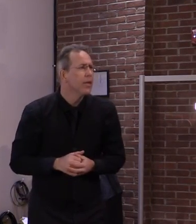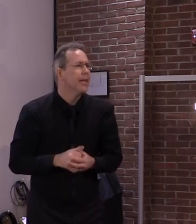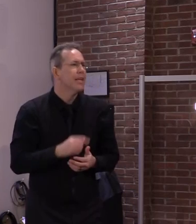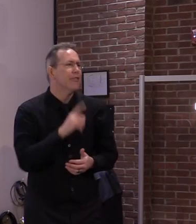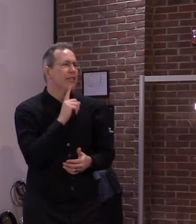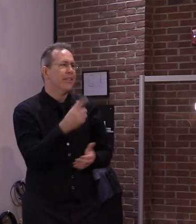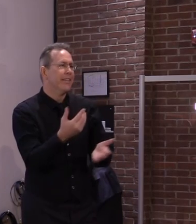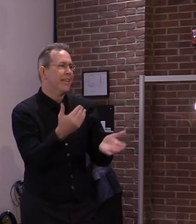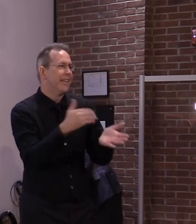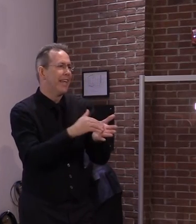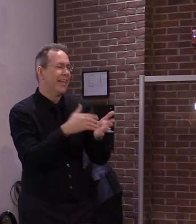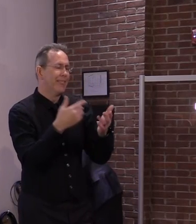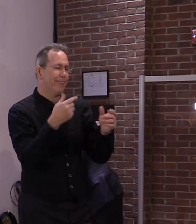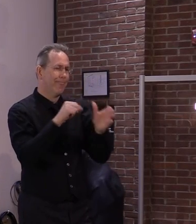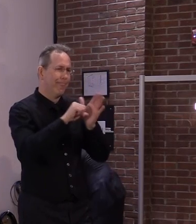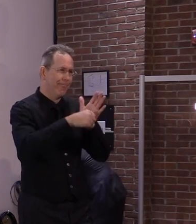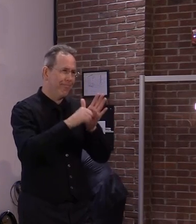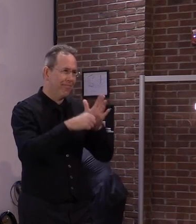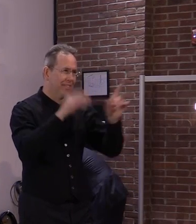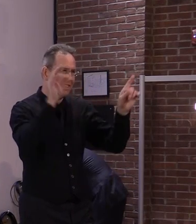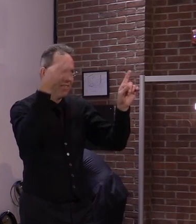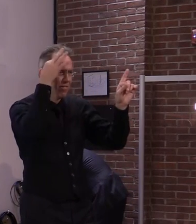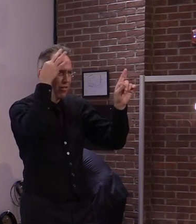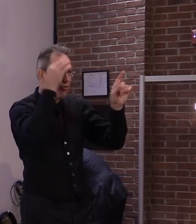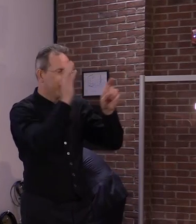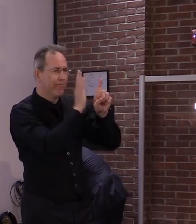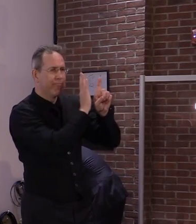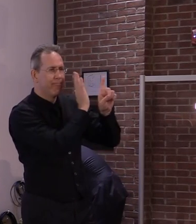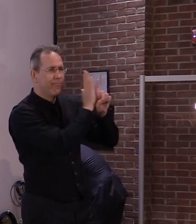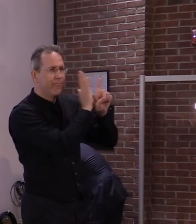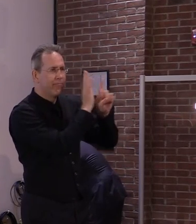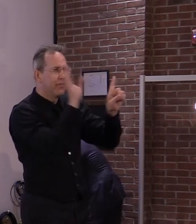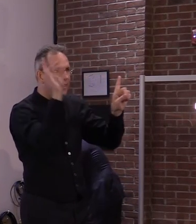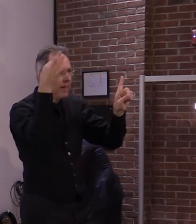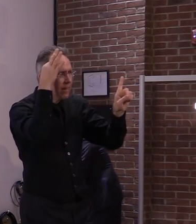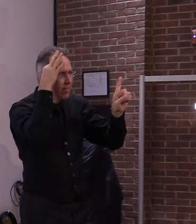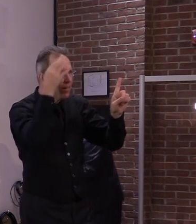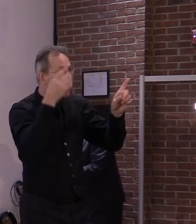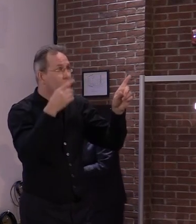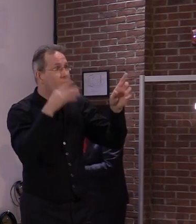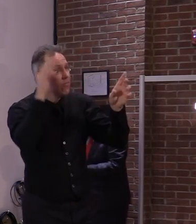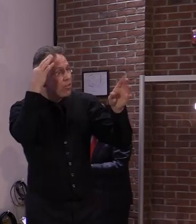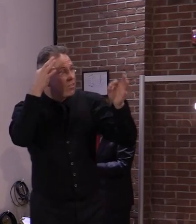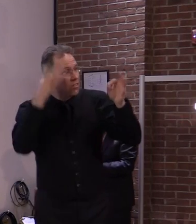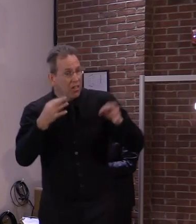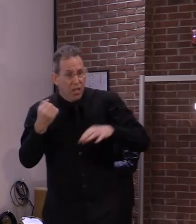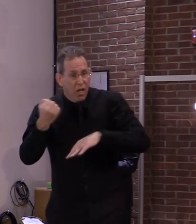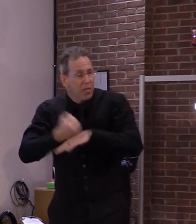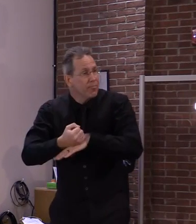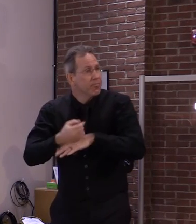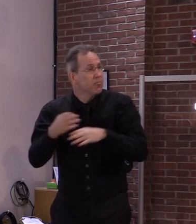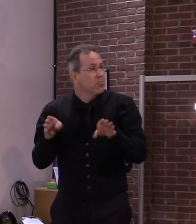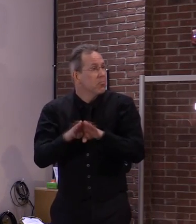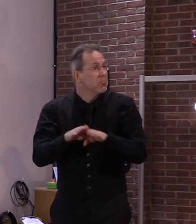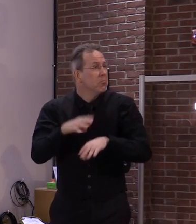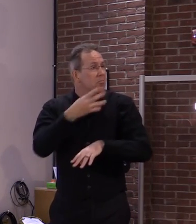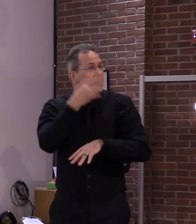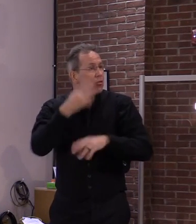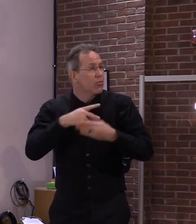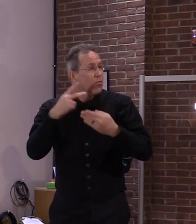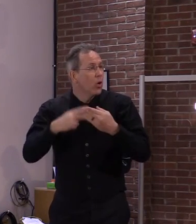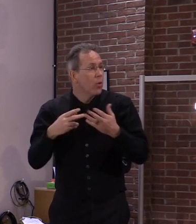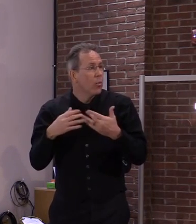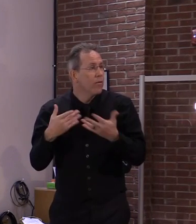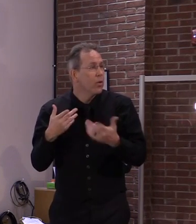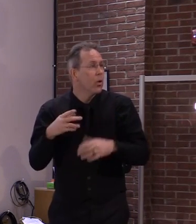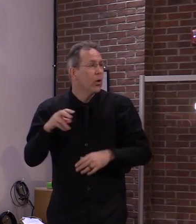hopefully temporary that they'll find other locations. I'm sure there are other locations in Franklin County that might be suitable, and hopefully